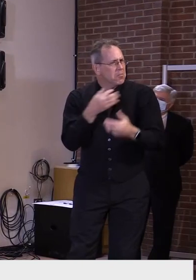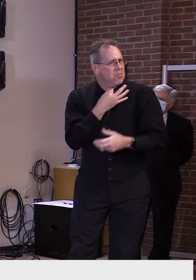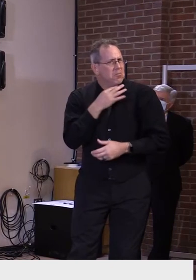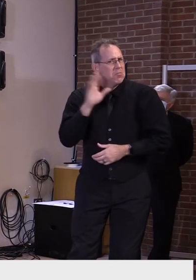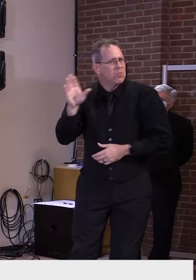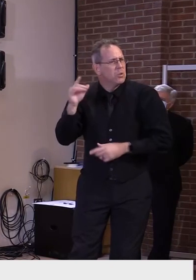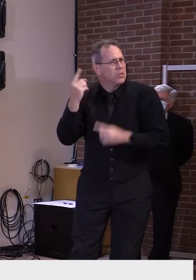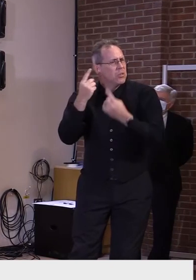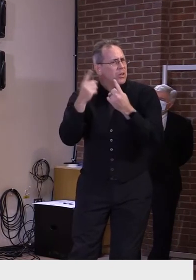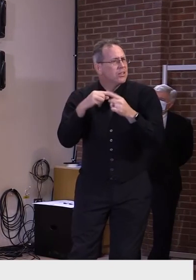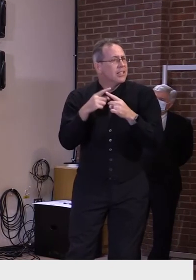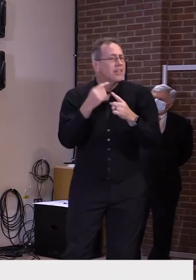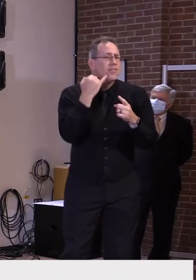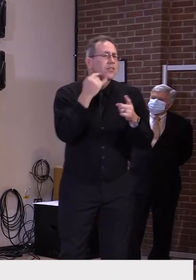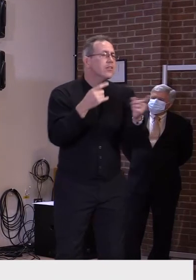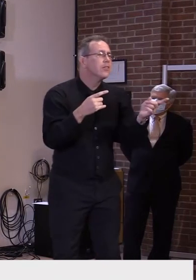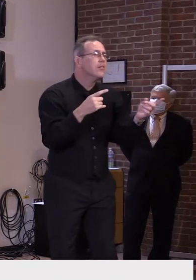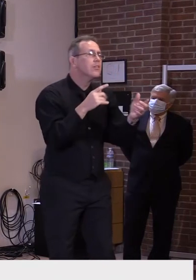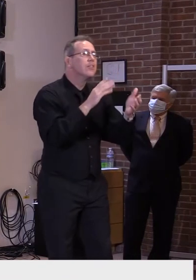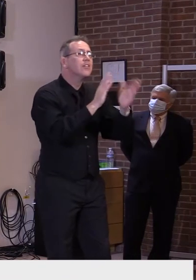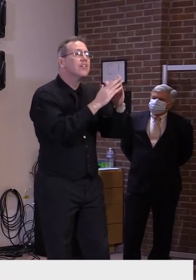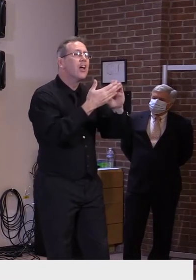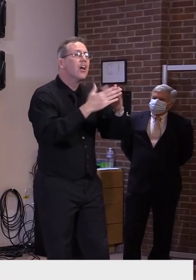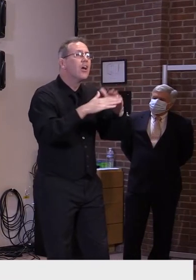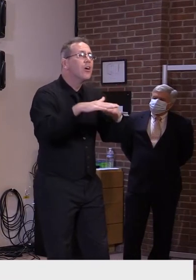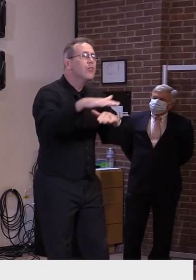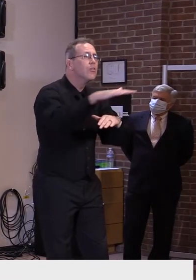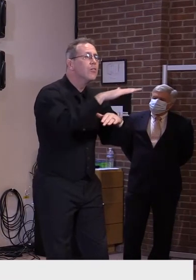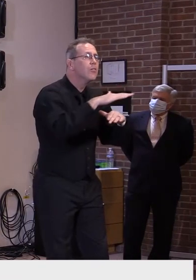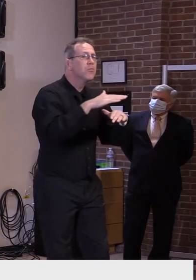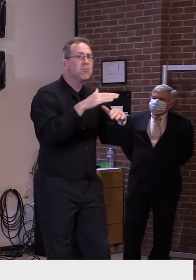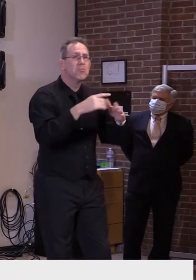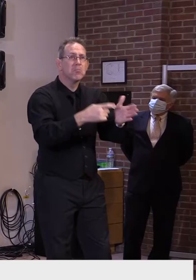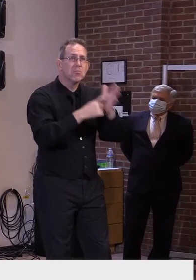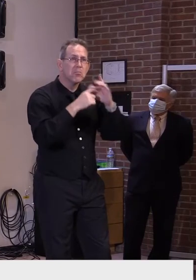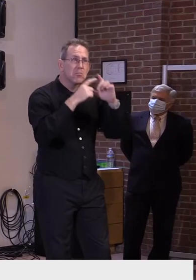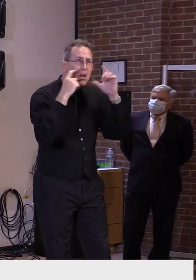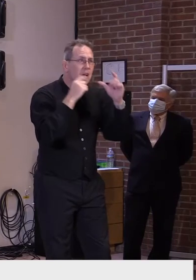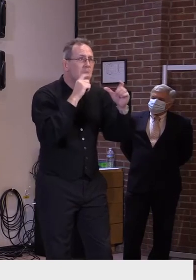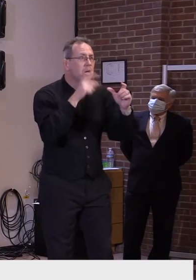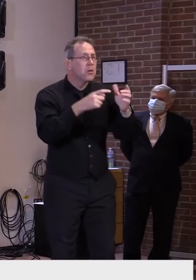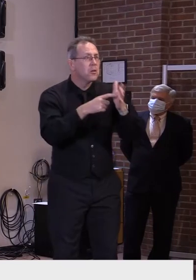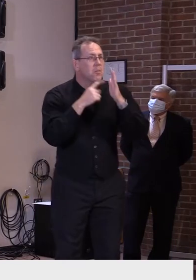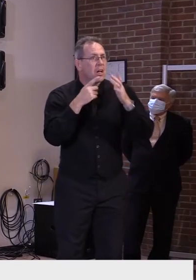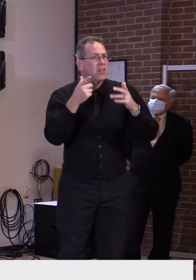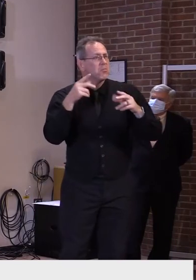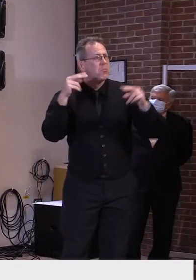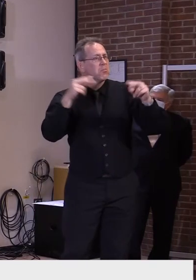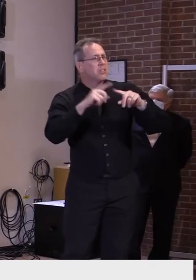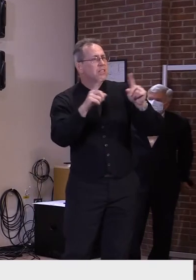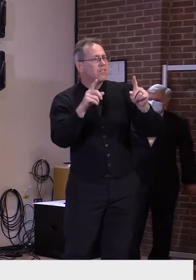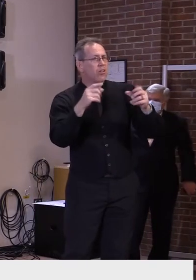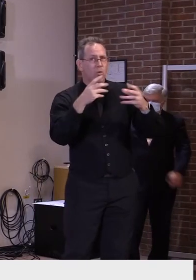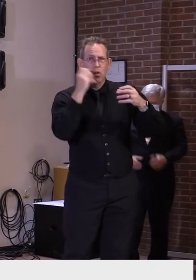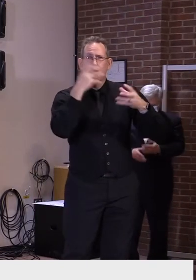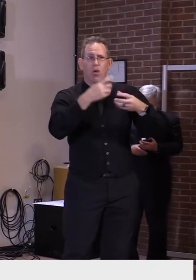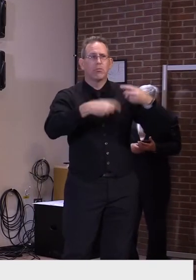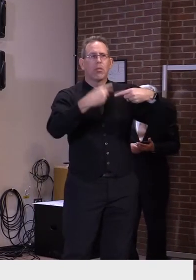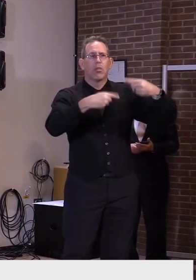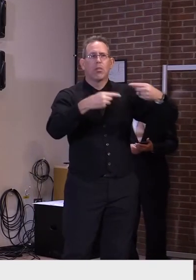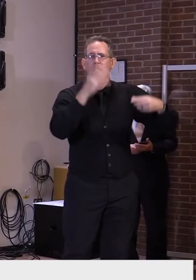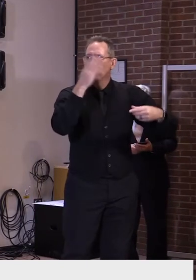debates and arguments that are going to come up about these potential mask mandates? Well, I think debates and heated